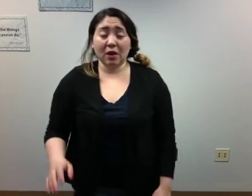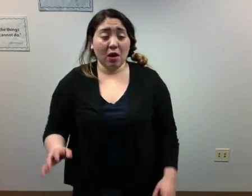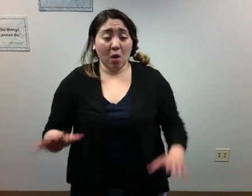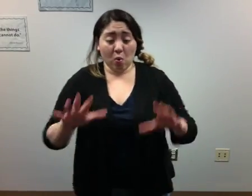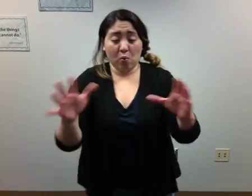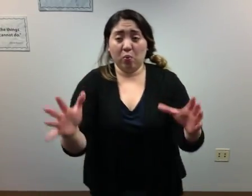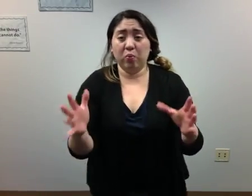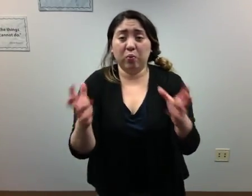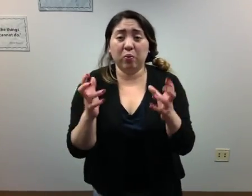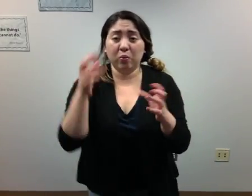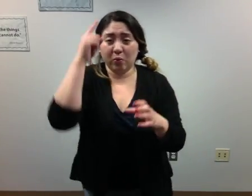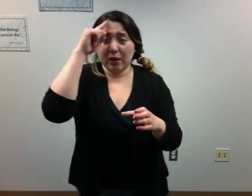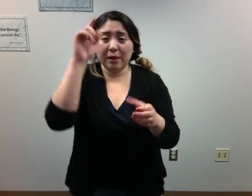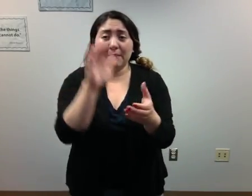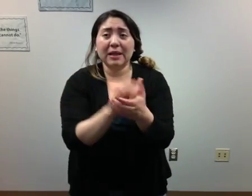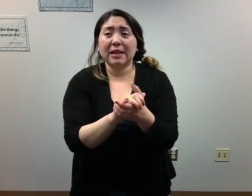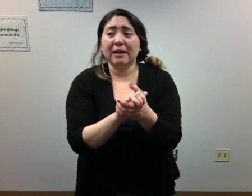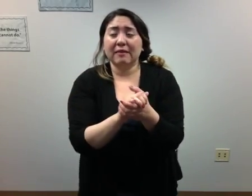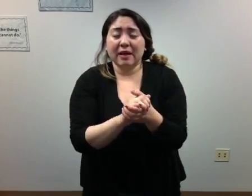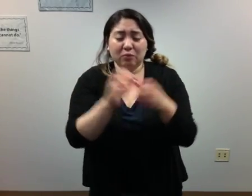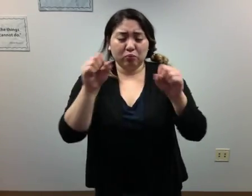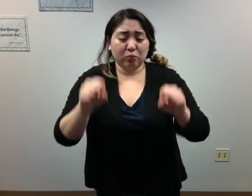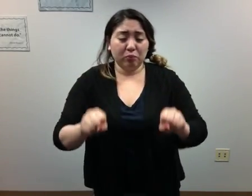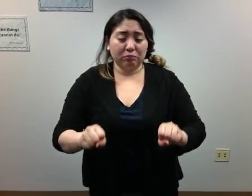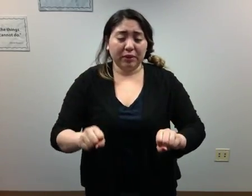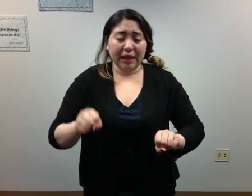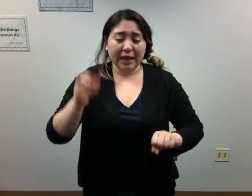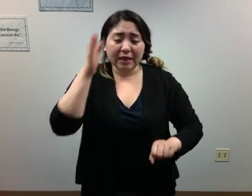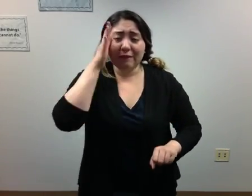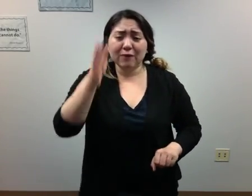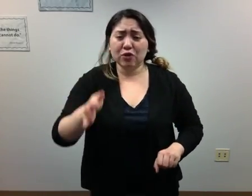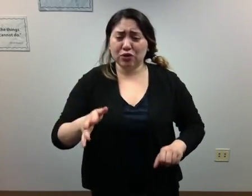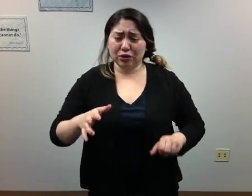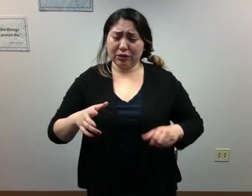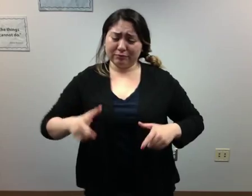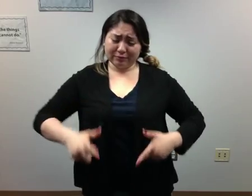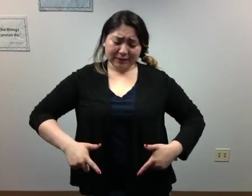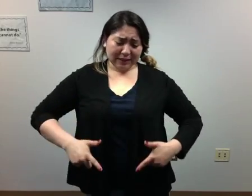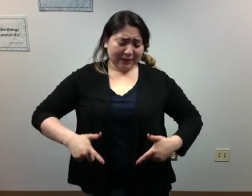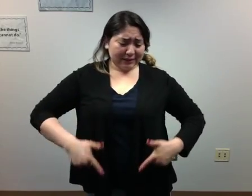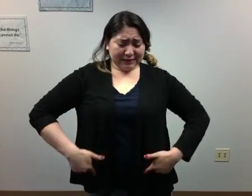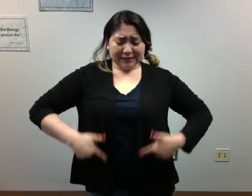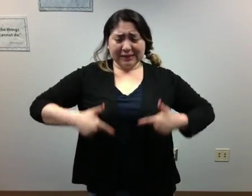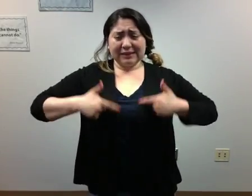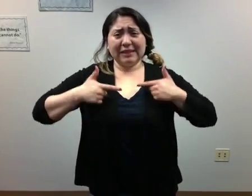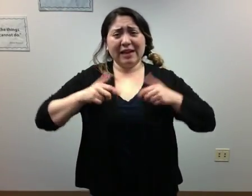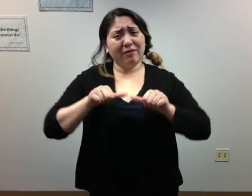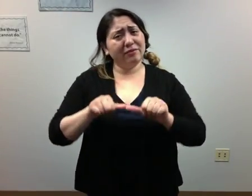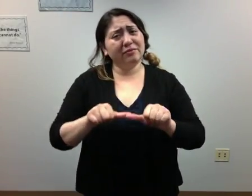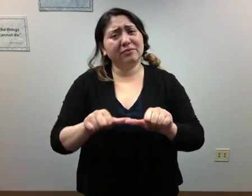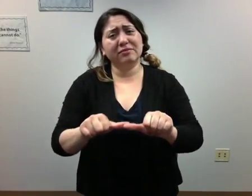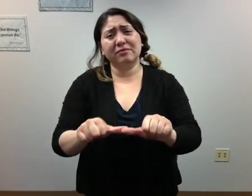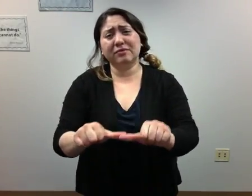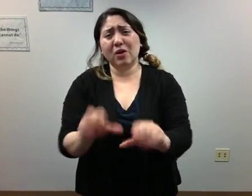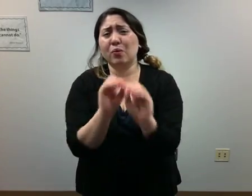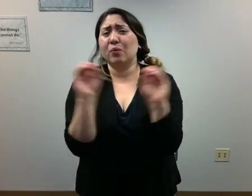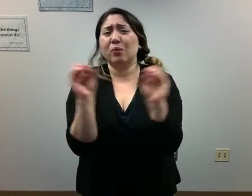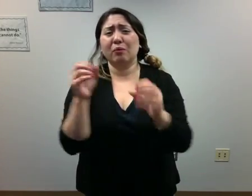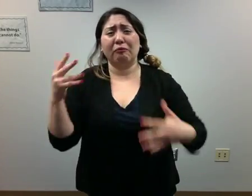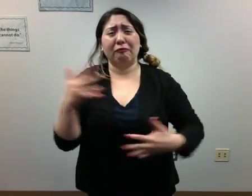We want to believe that we can live out our lives without the terrible fear that an illness is